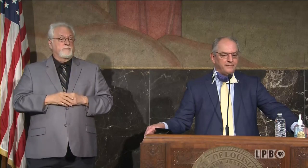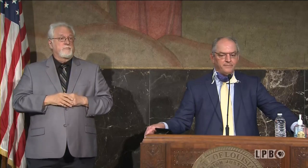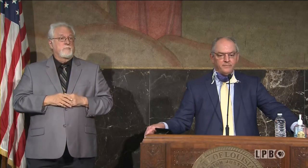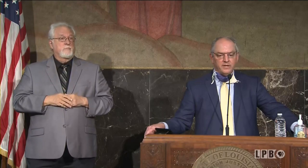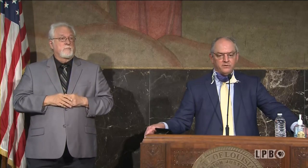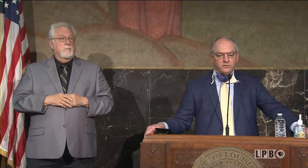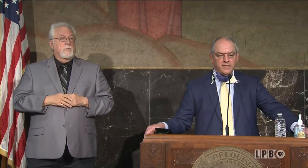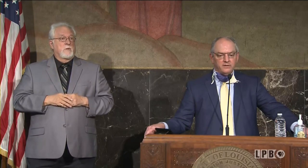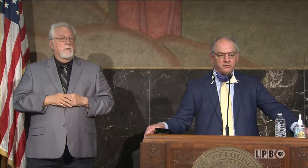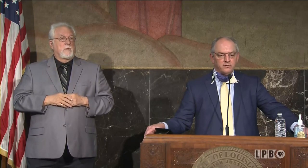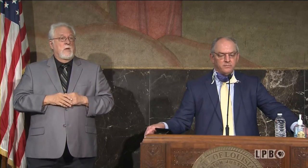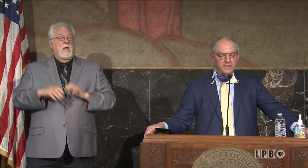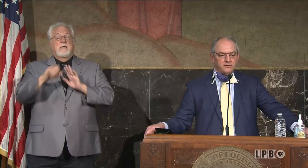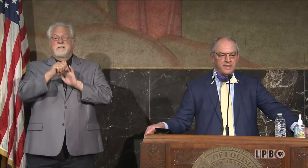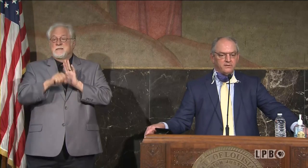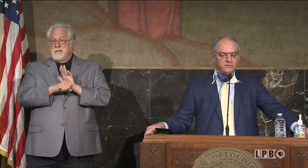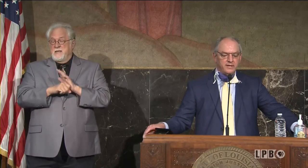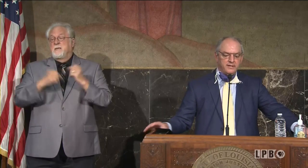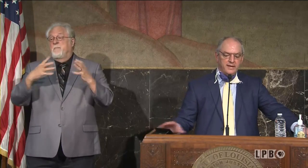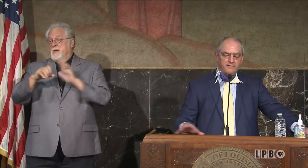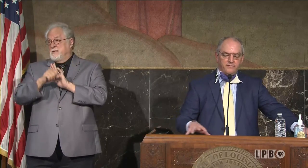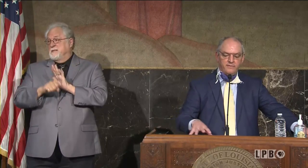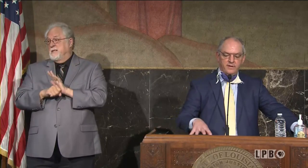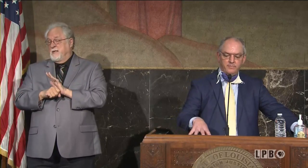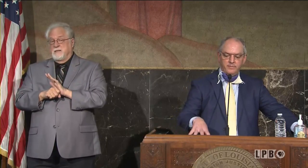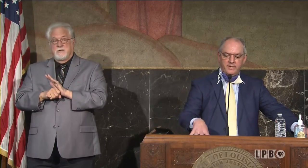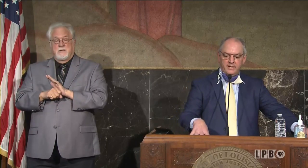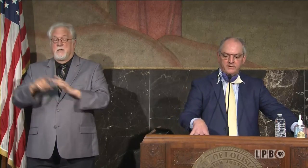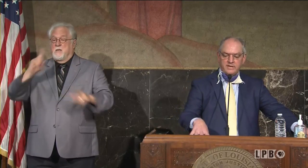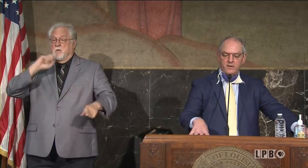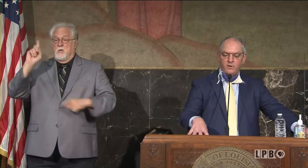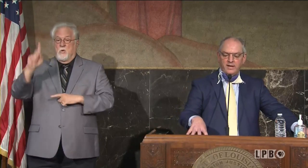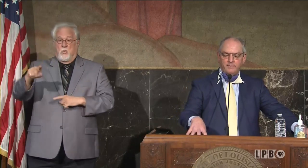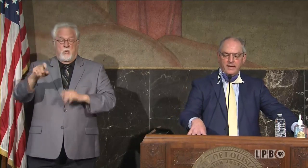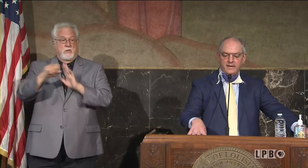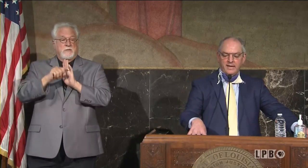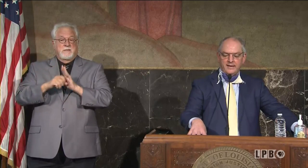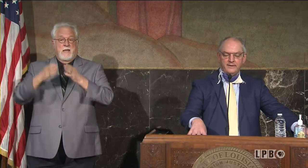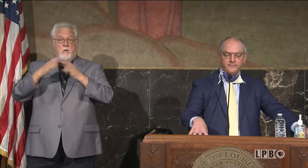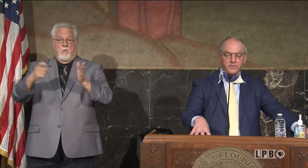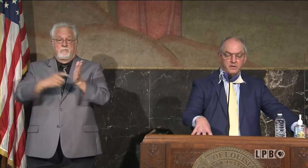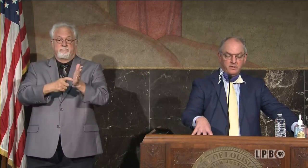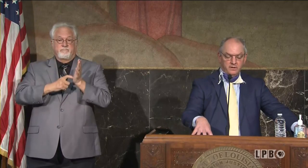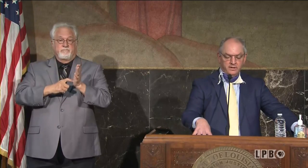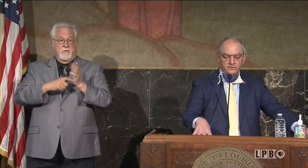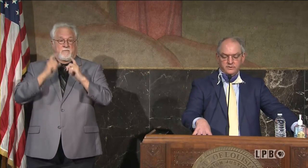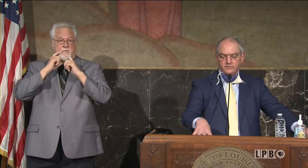that many states that have implemented a statewide mandate